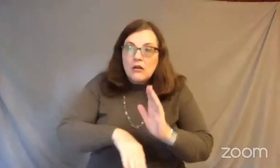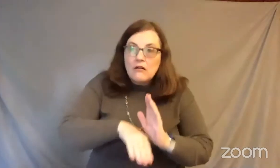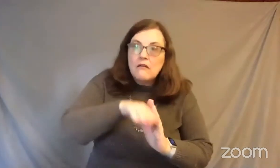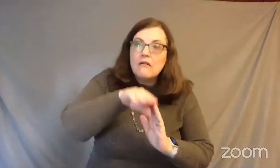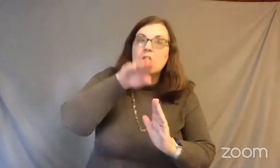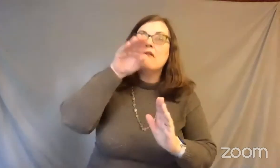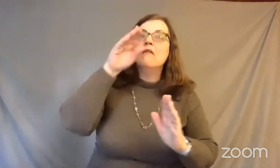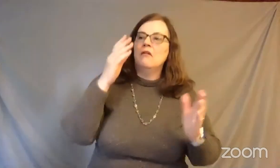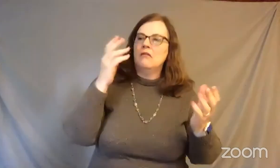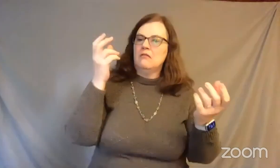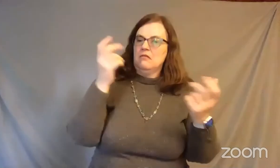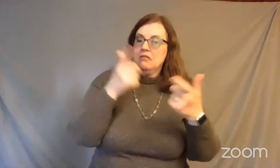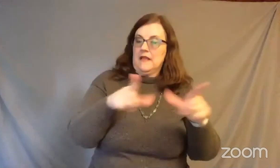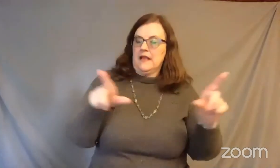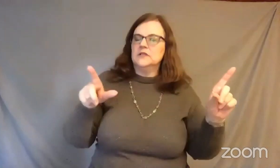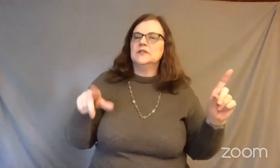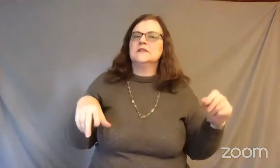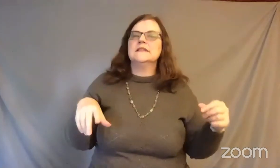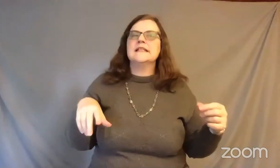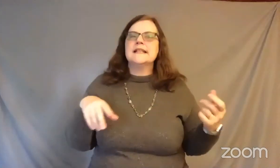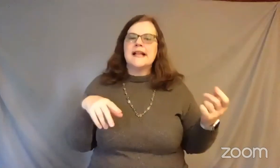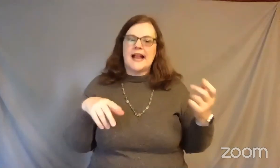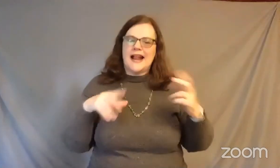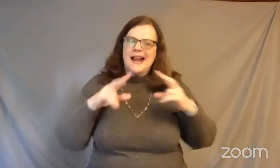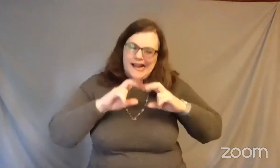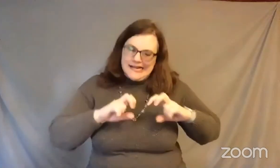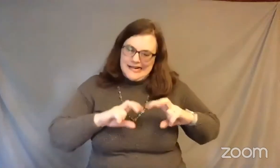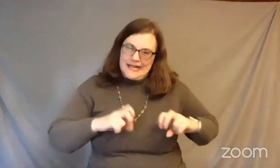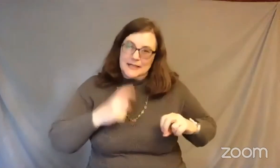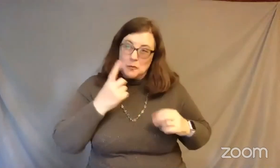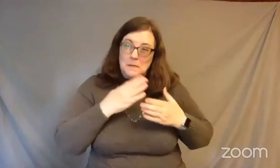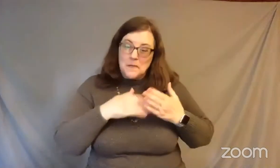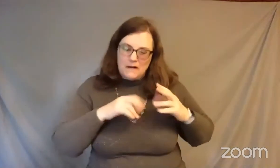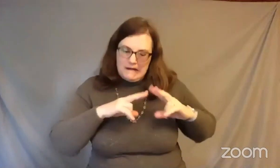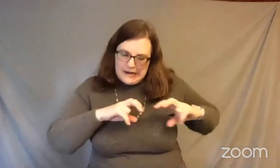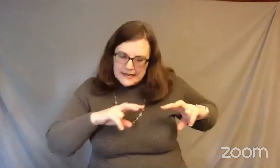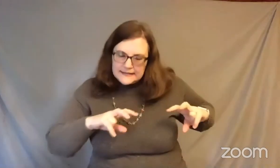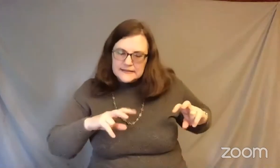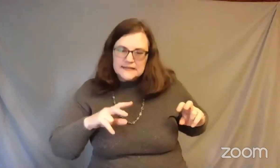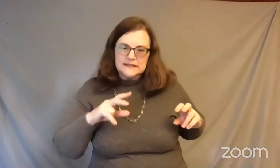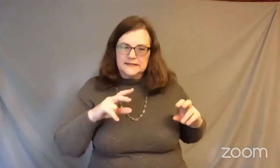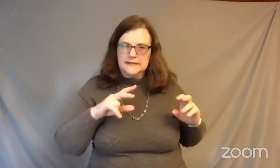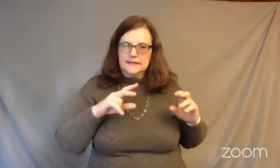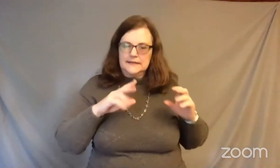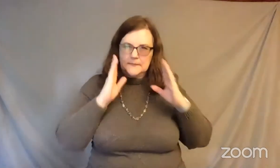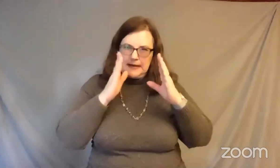We collected data on these children in naturalistic settings over a period of time.